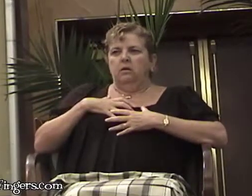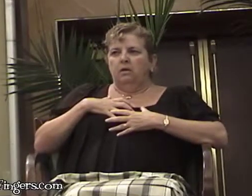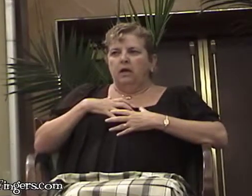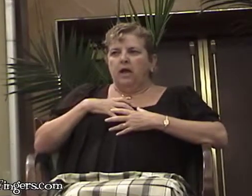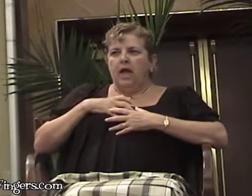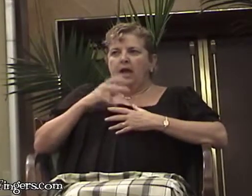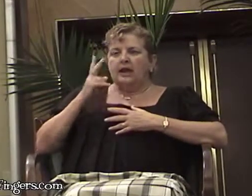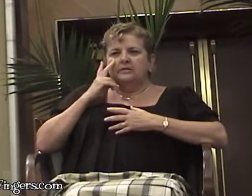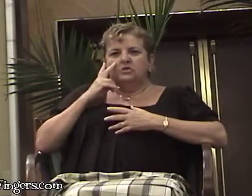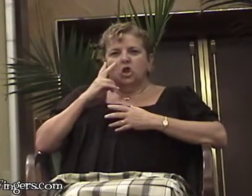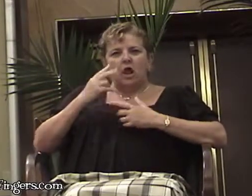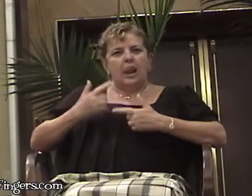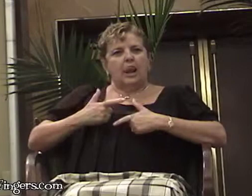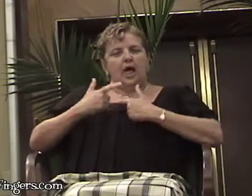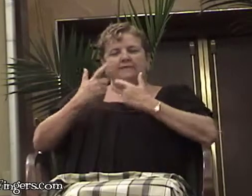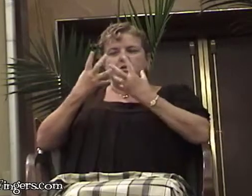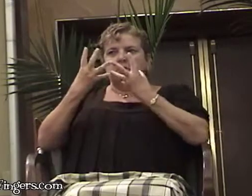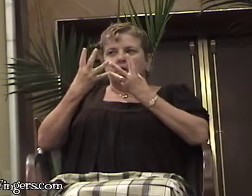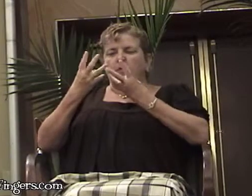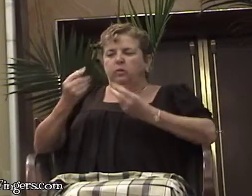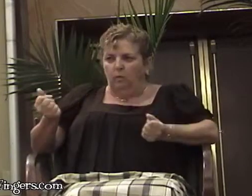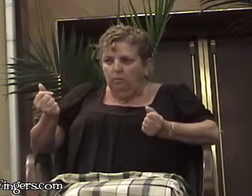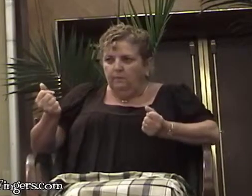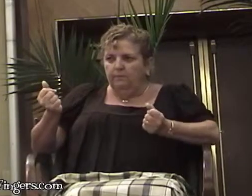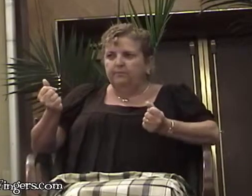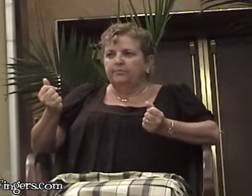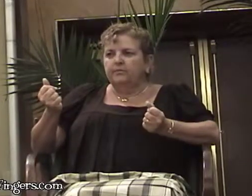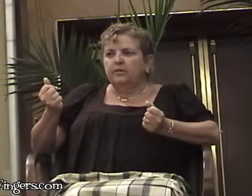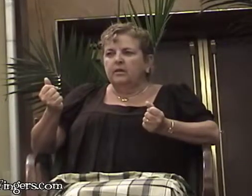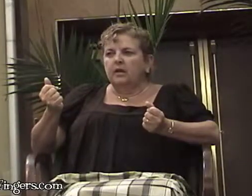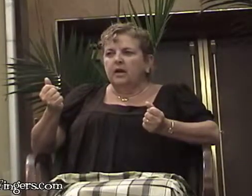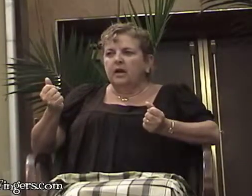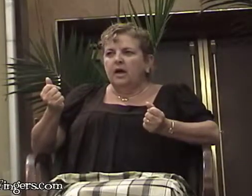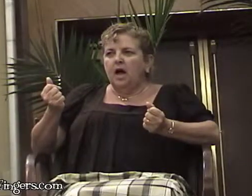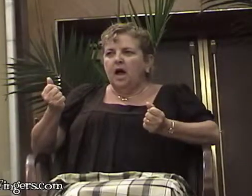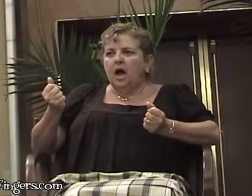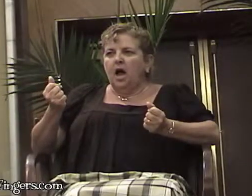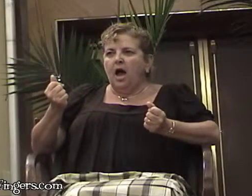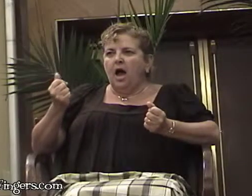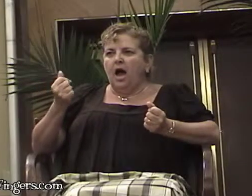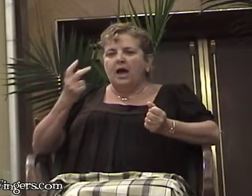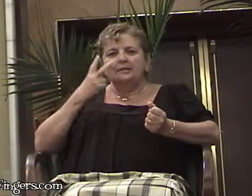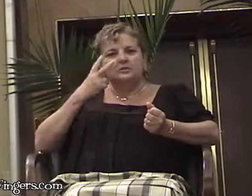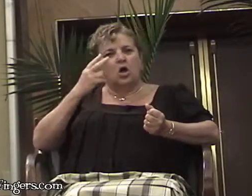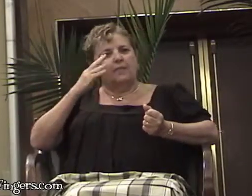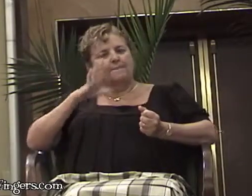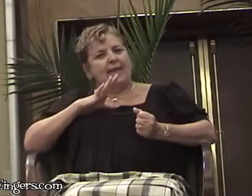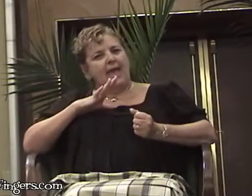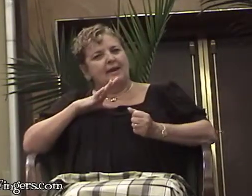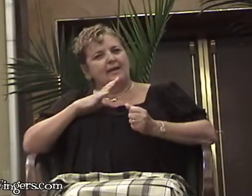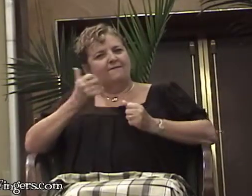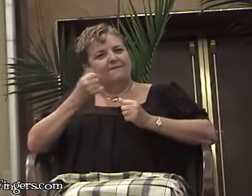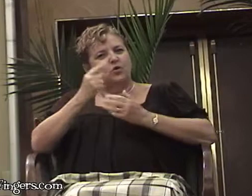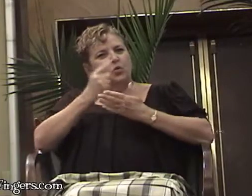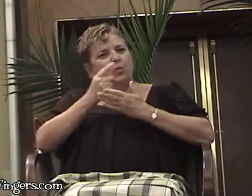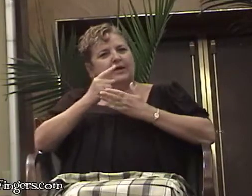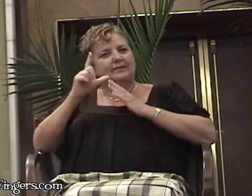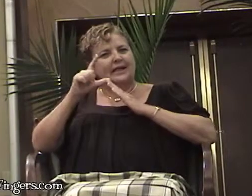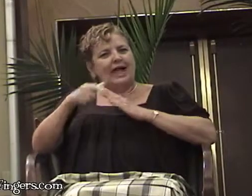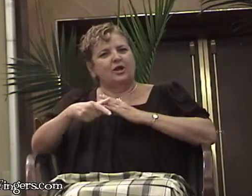eyes, I was in court a few weeks later. I didn't even recognize the guy. He was there for us, he pulled me over the hallway and started talking to me. I didn't